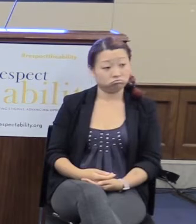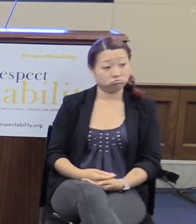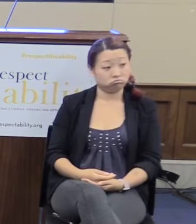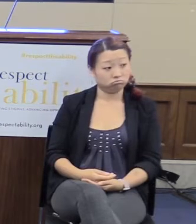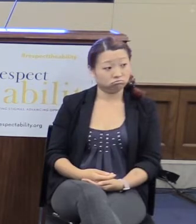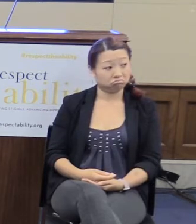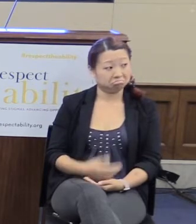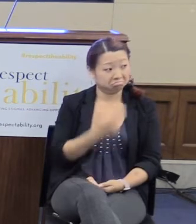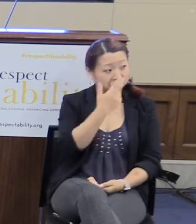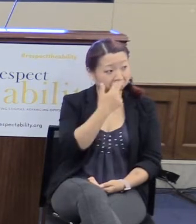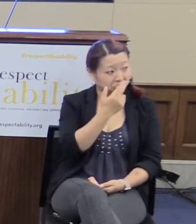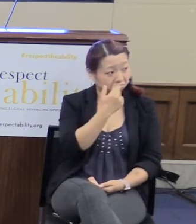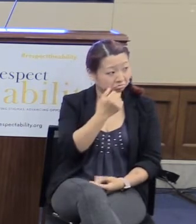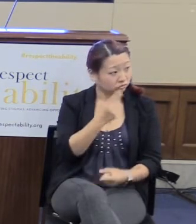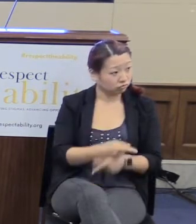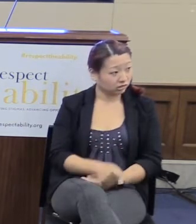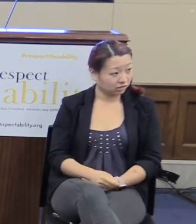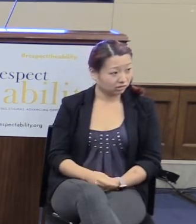it? And then,